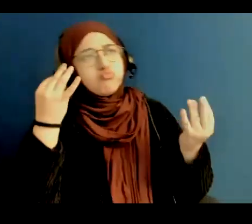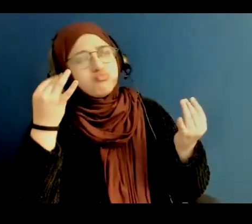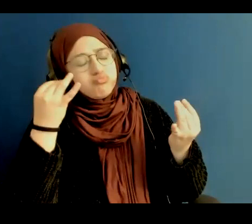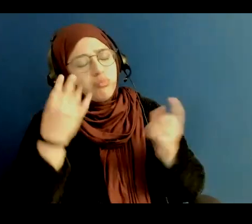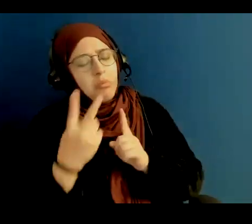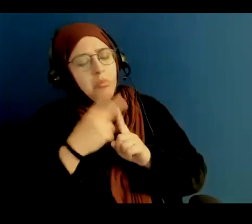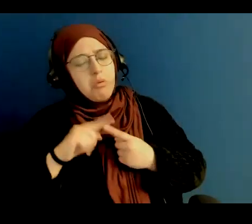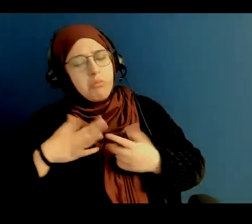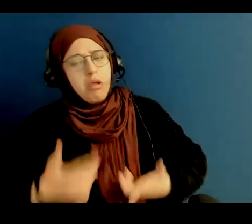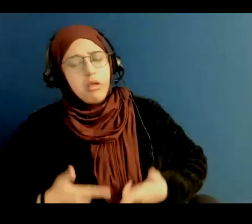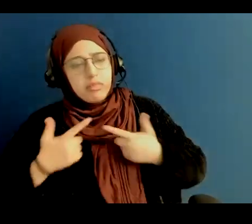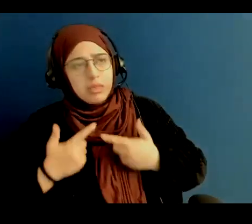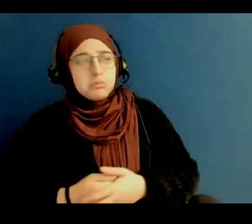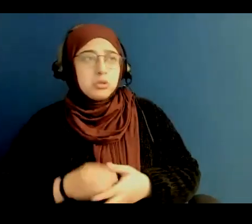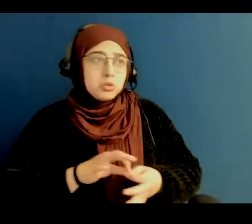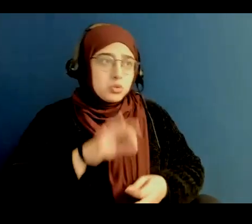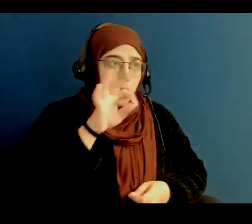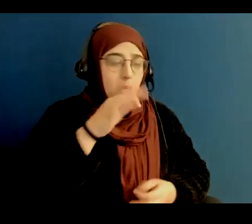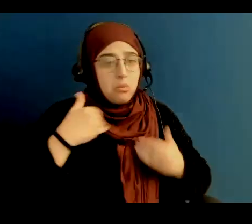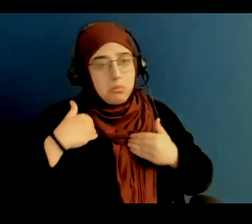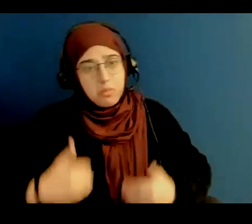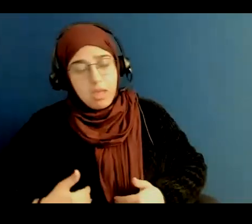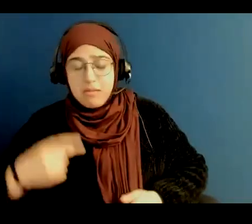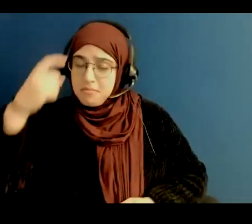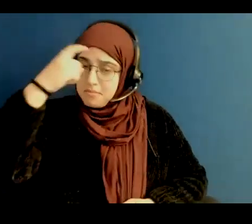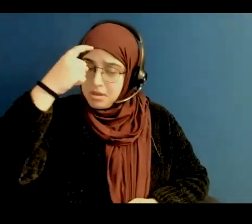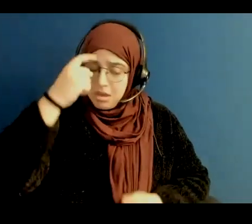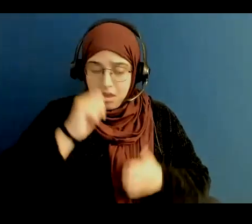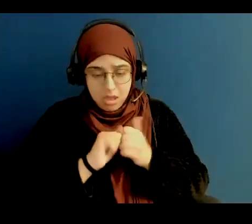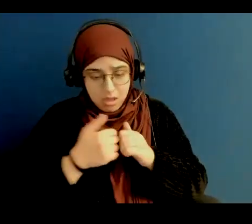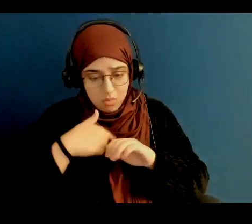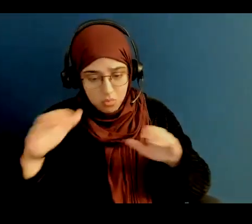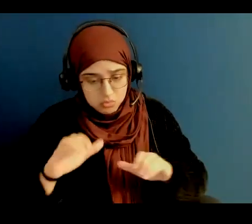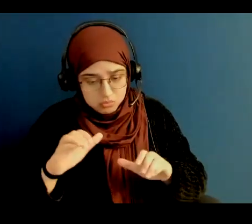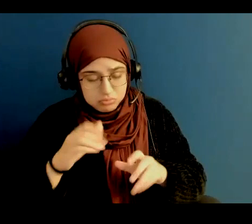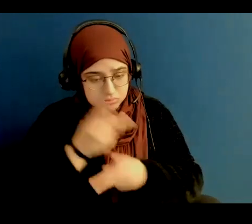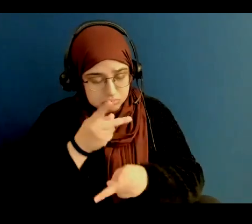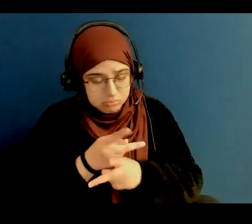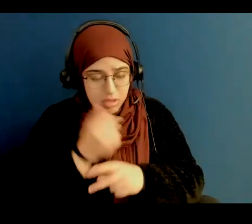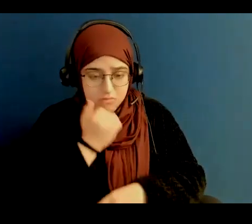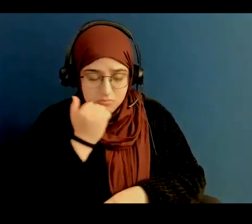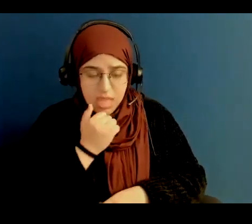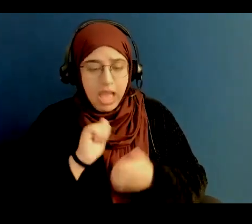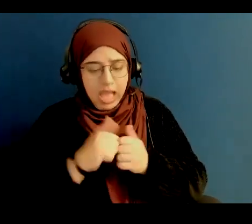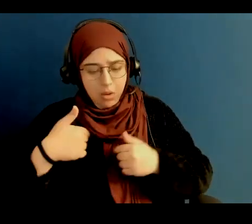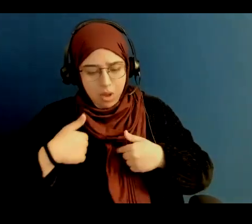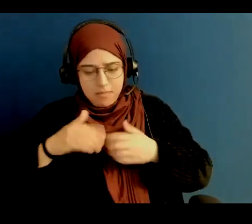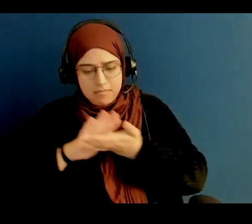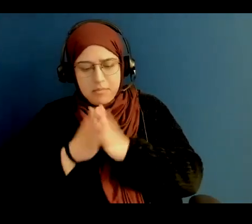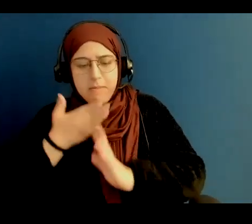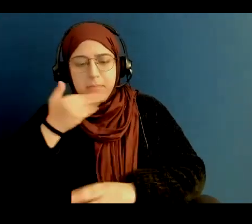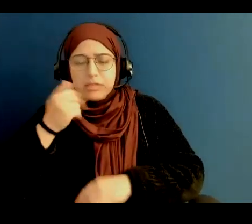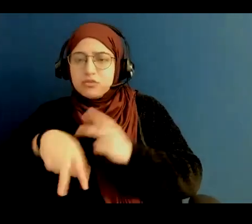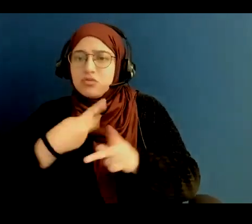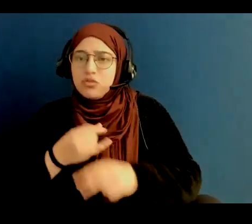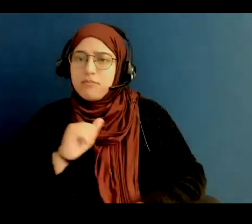body. Have I ticked each one of them every single day? And what am I doing to become a better version of myself? Because every